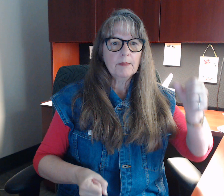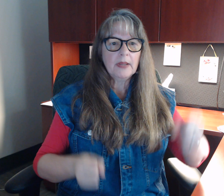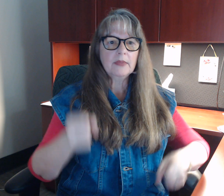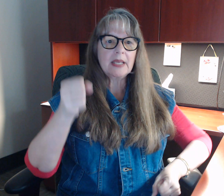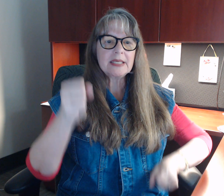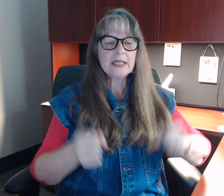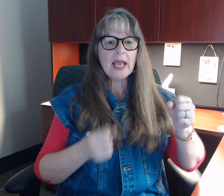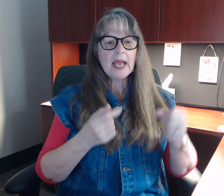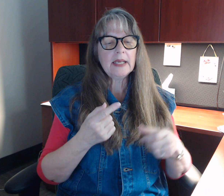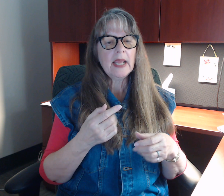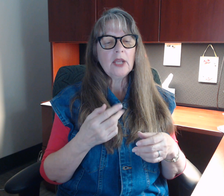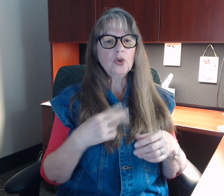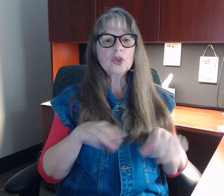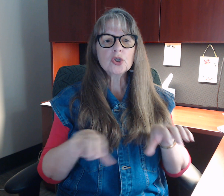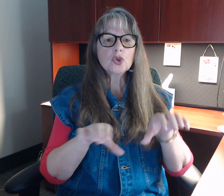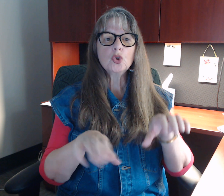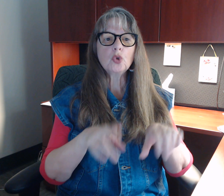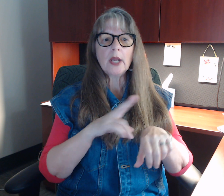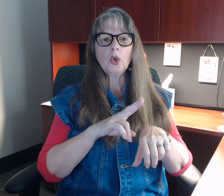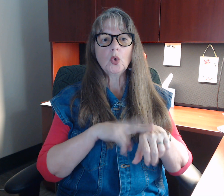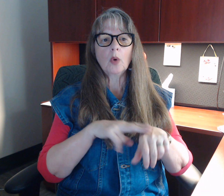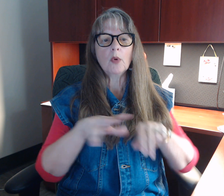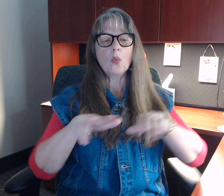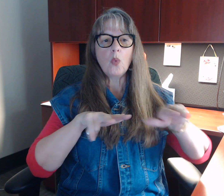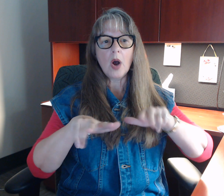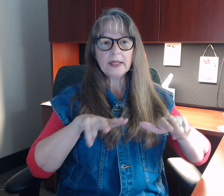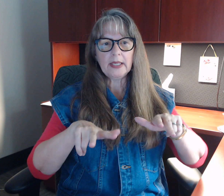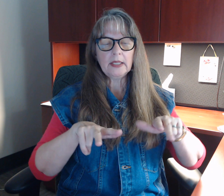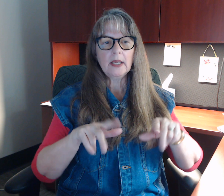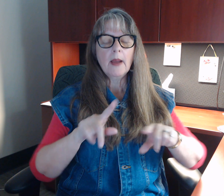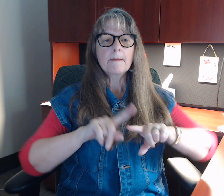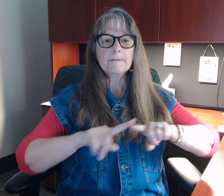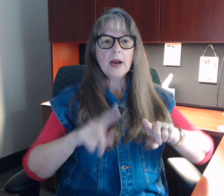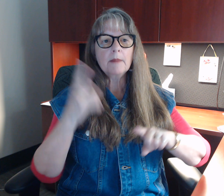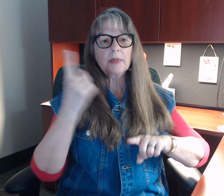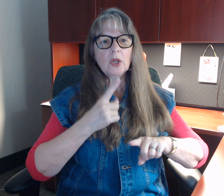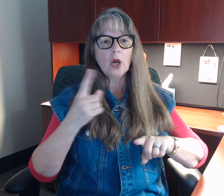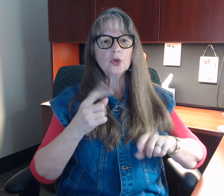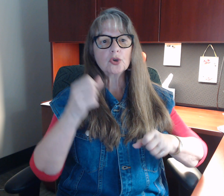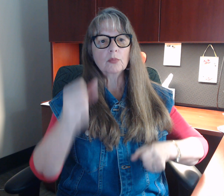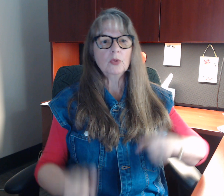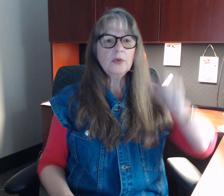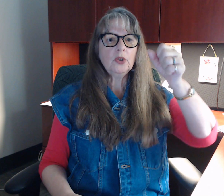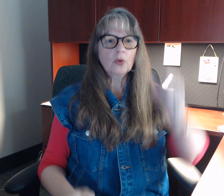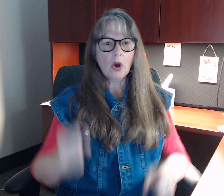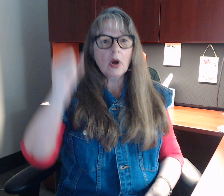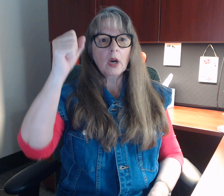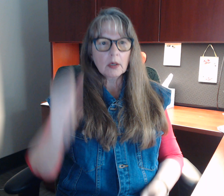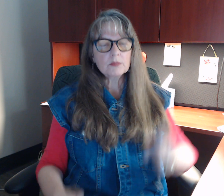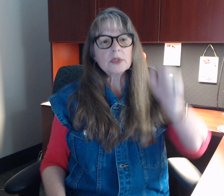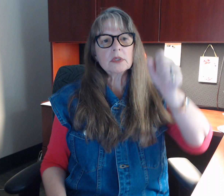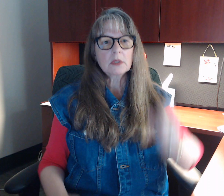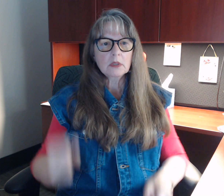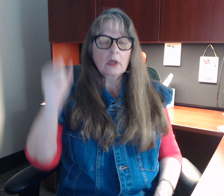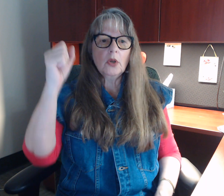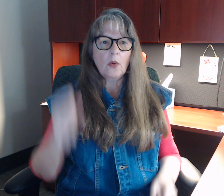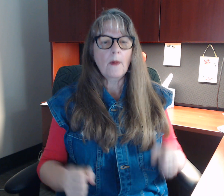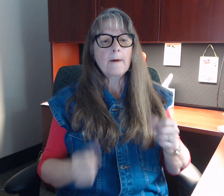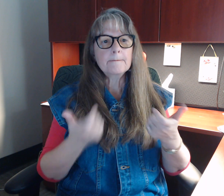they said, and you can just do like normal walking, but because you're moving your arms,